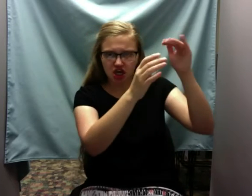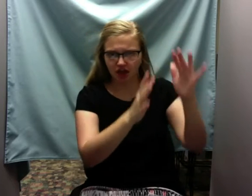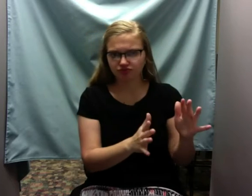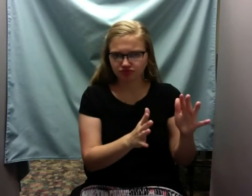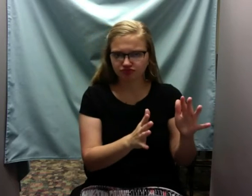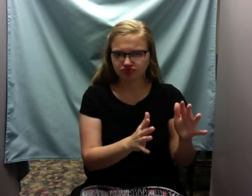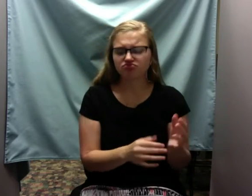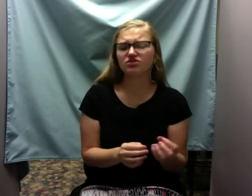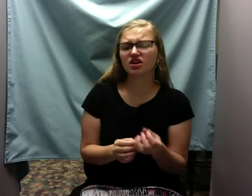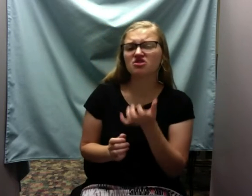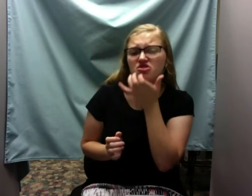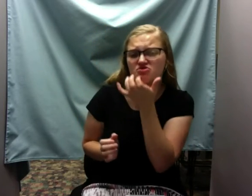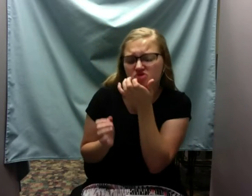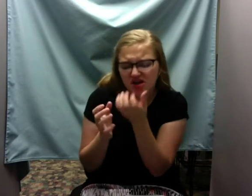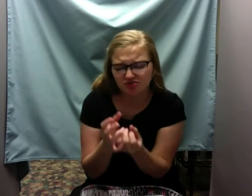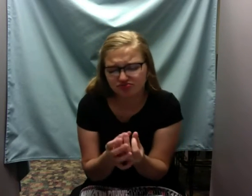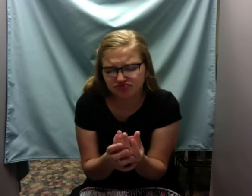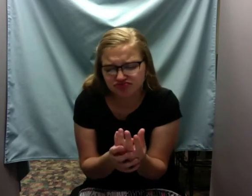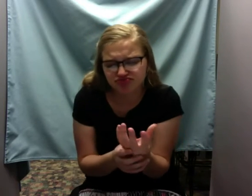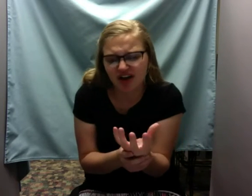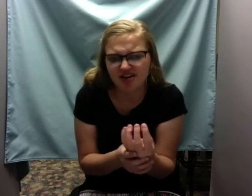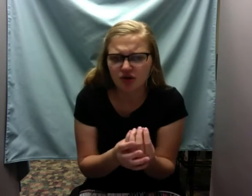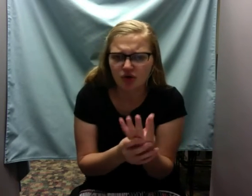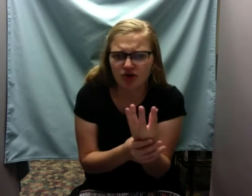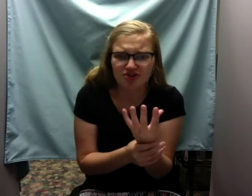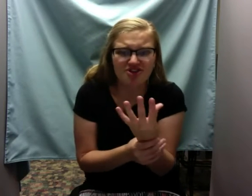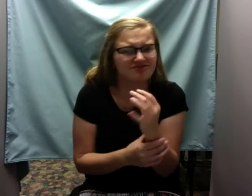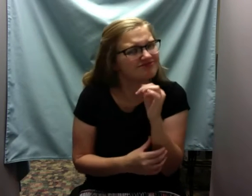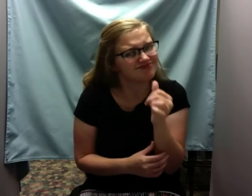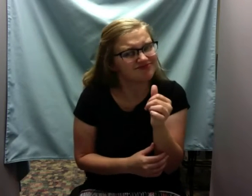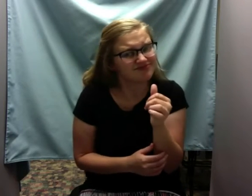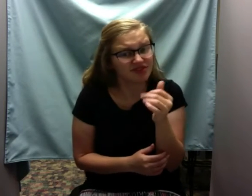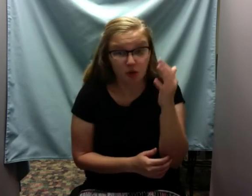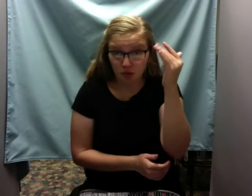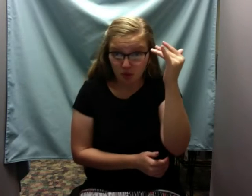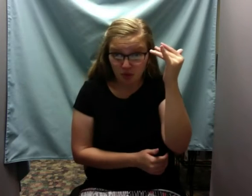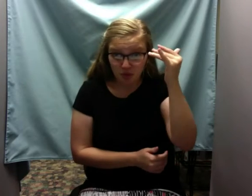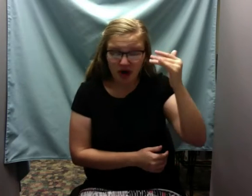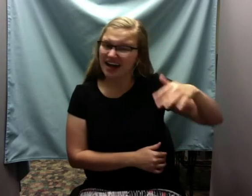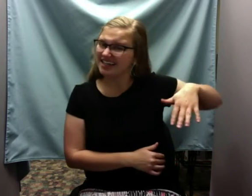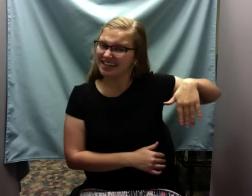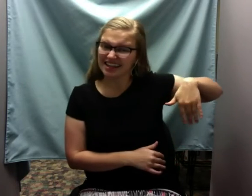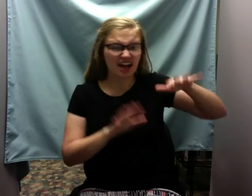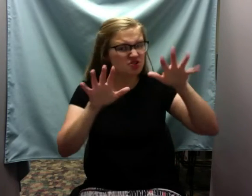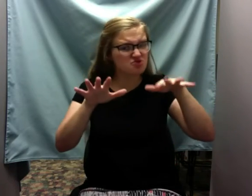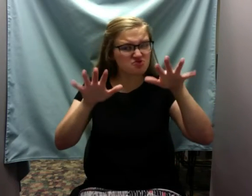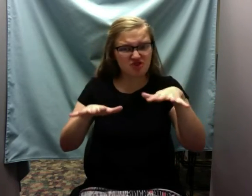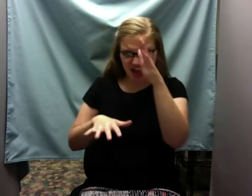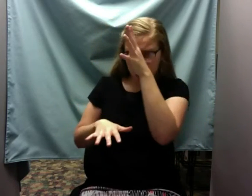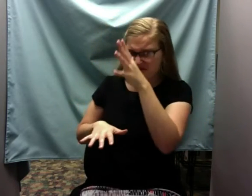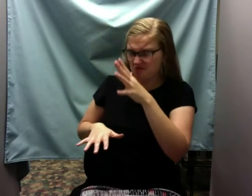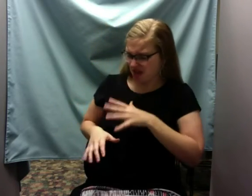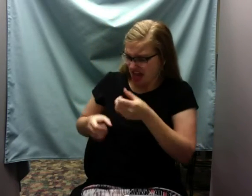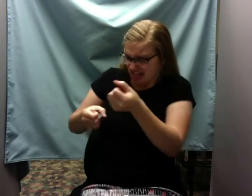every herb of the field before it grew. For the Lord God had not caused it to rain upon the earth, and there was not a man to till the